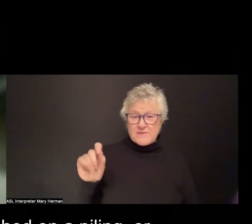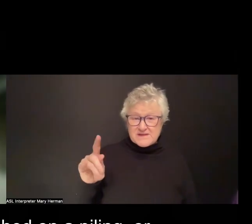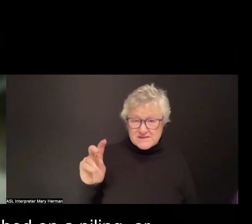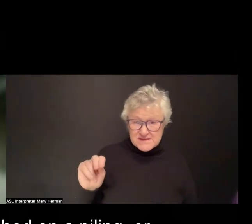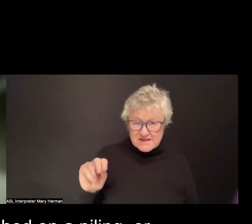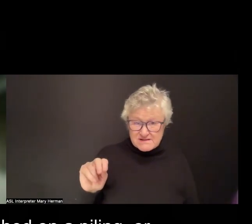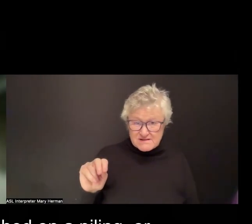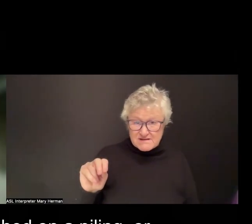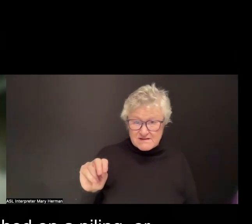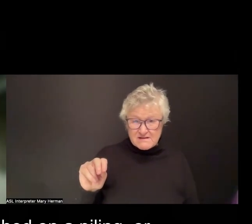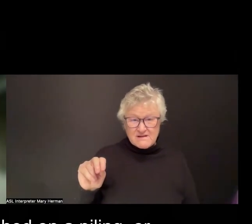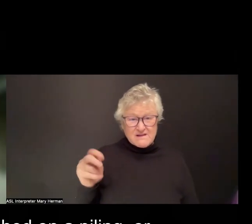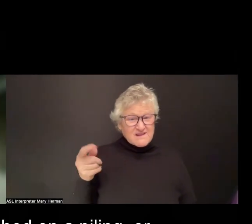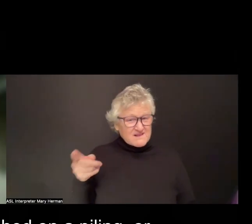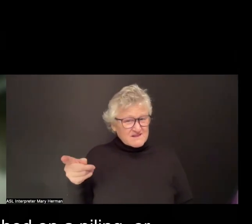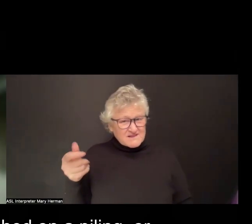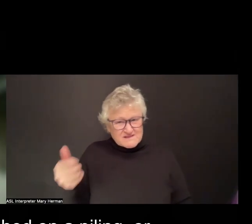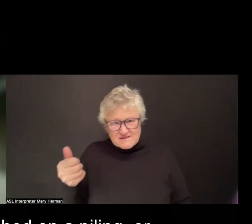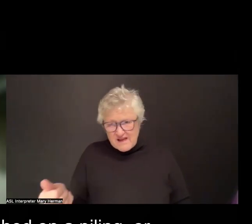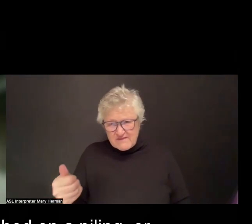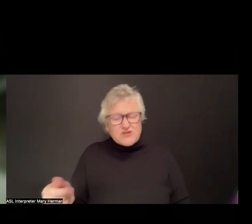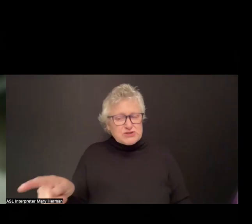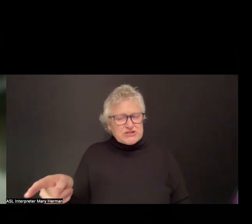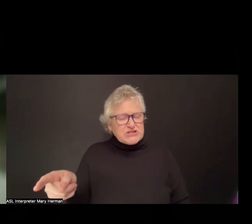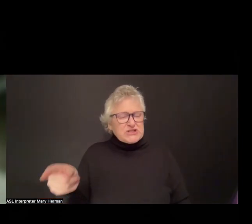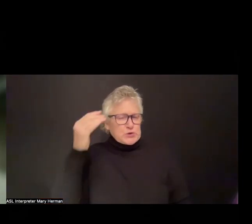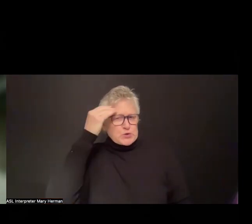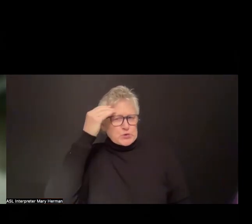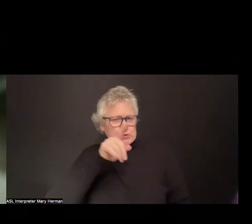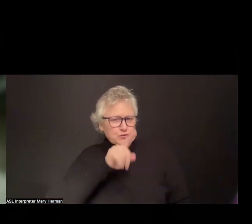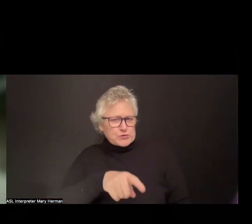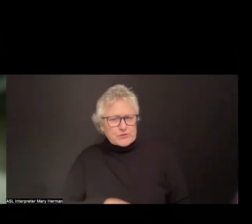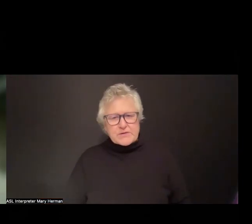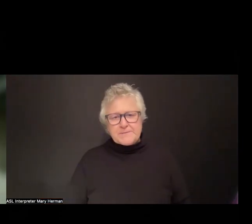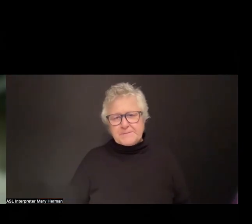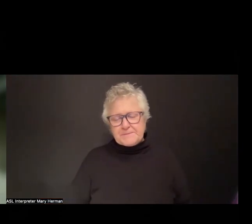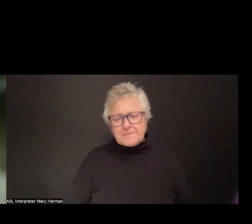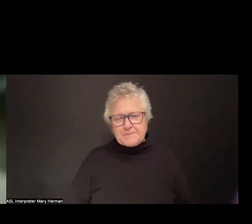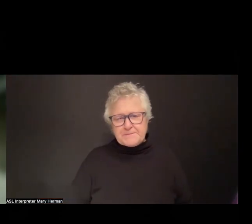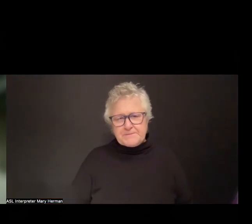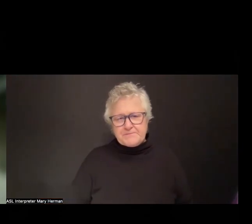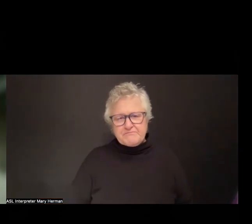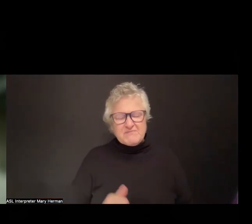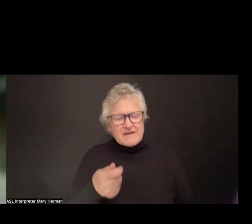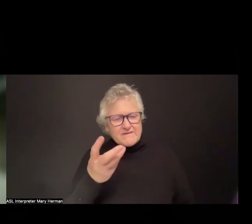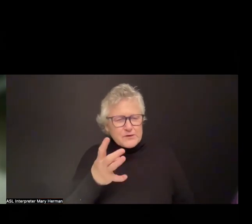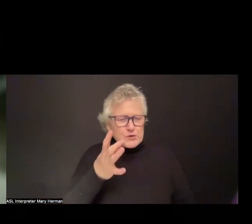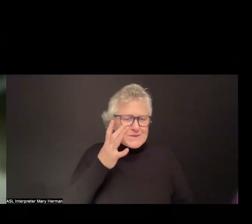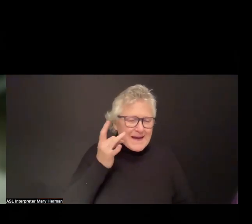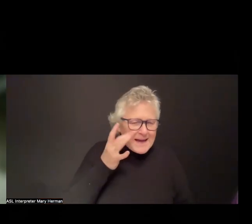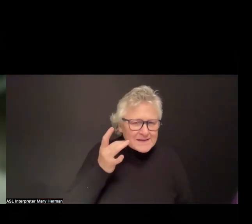gull perched on a piling, or tabby cat slithering amongst coils of rope in search of rats. My heels bumped on the hollow